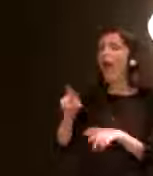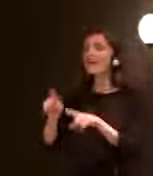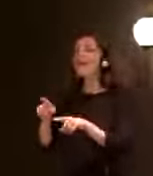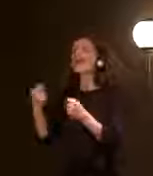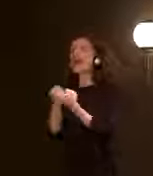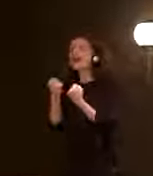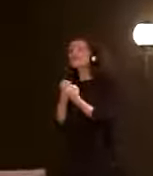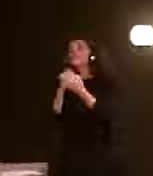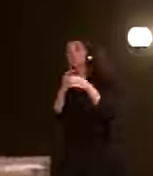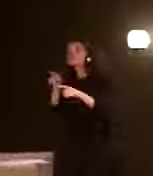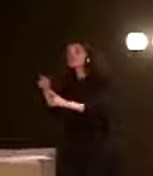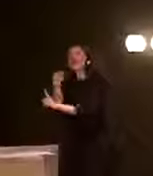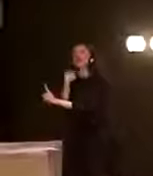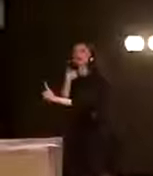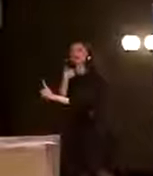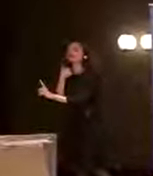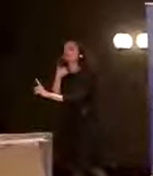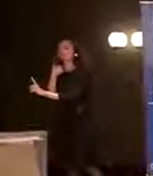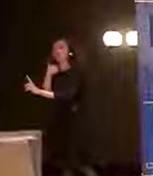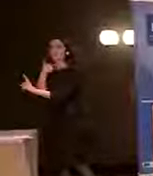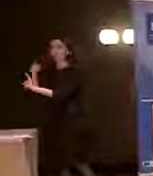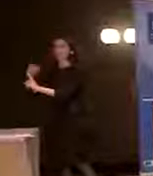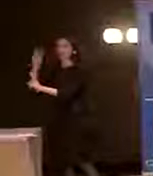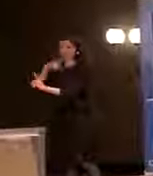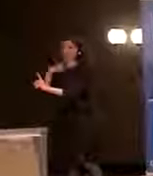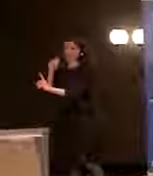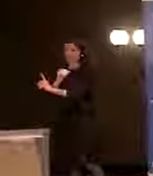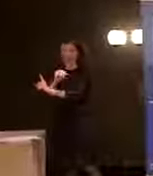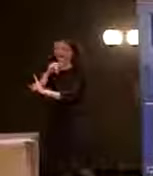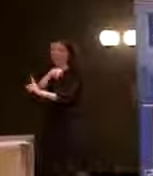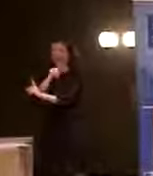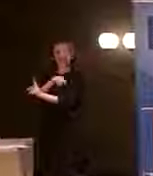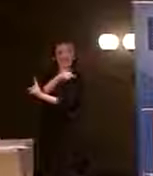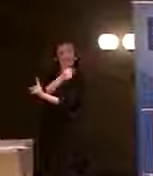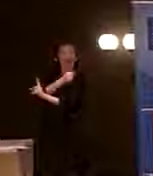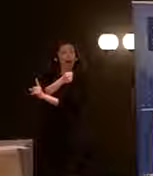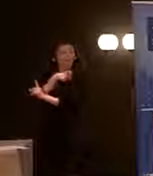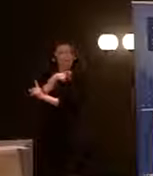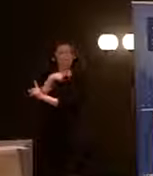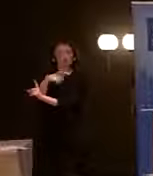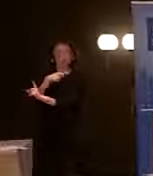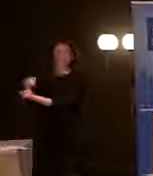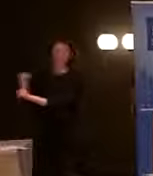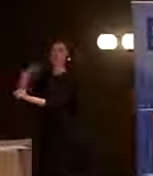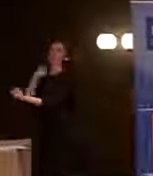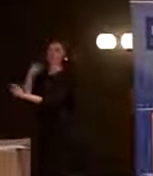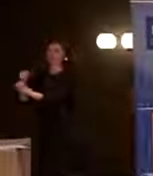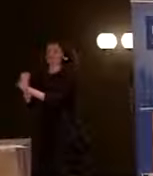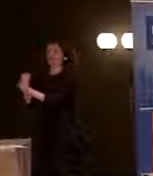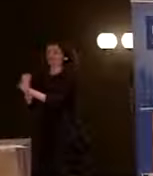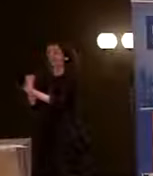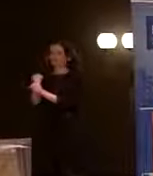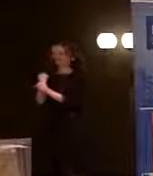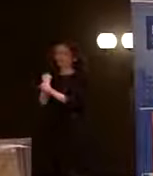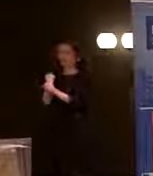bearings in place and time, and if you look at day and night, how day and night alternate. One activity that